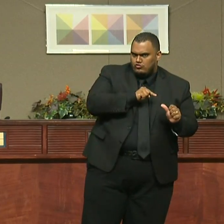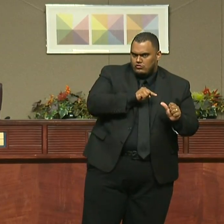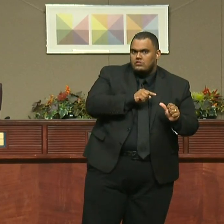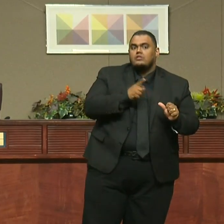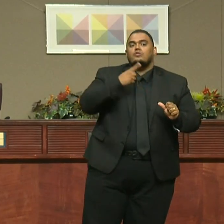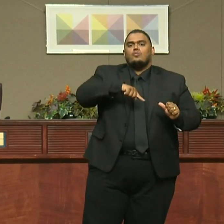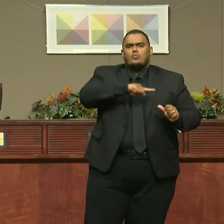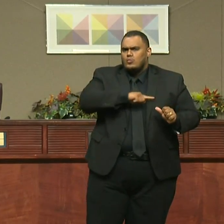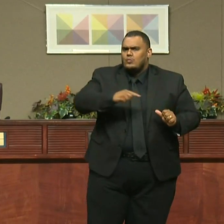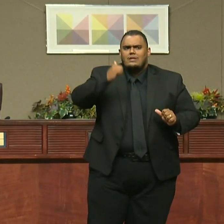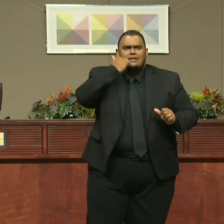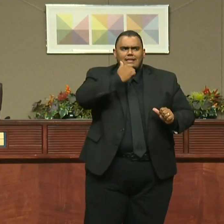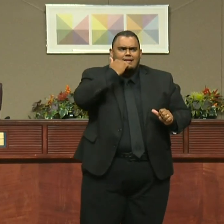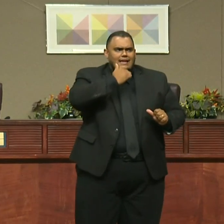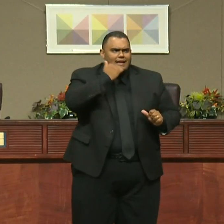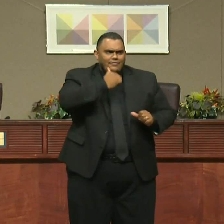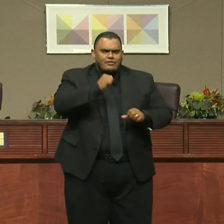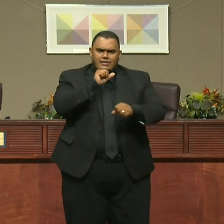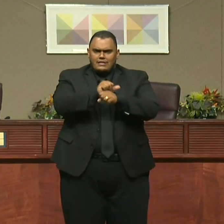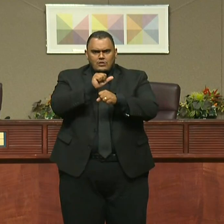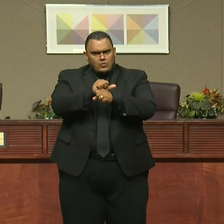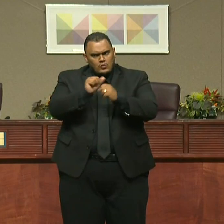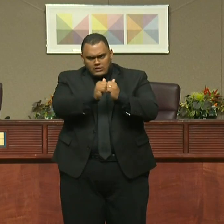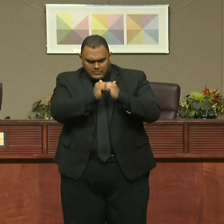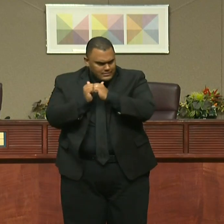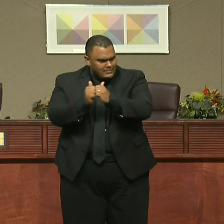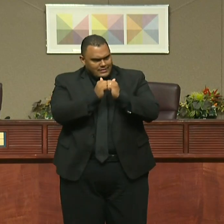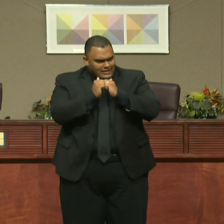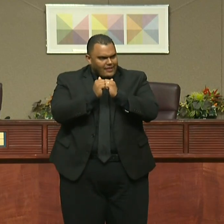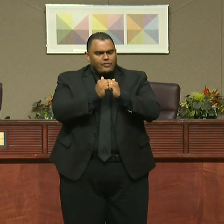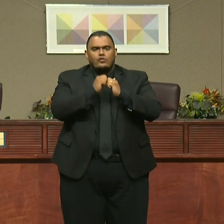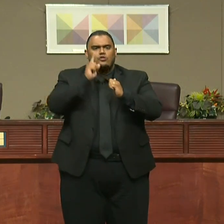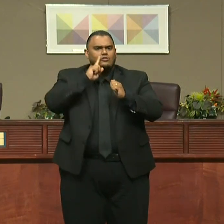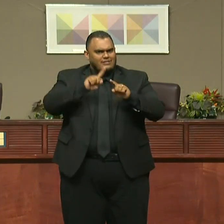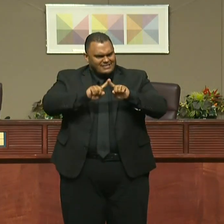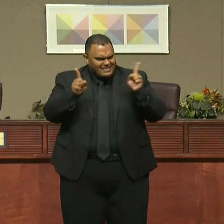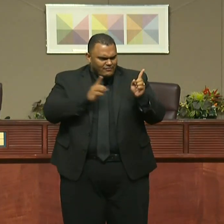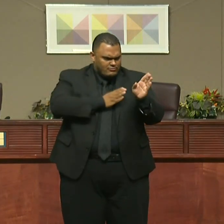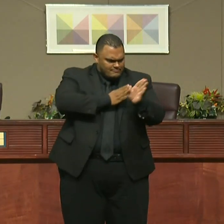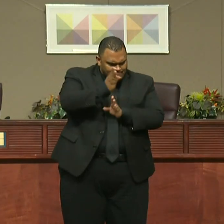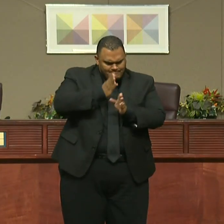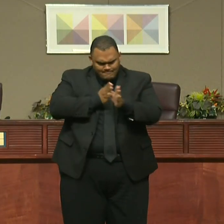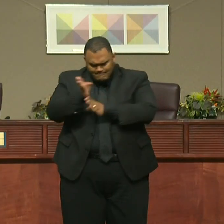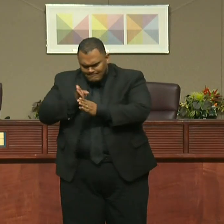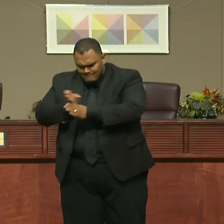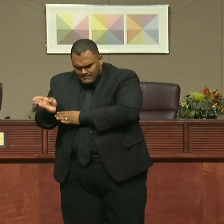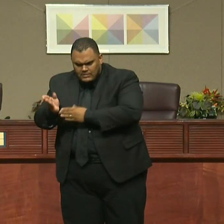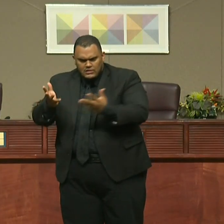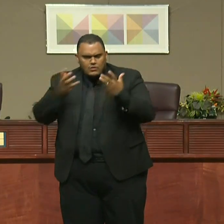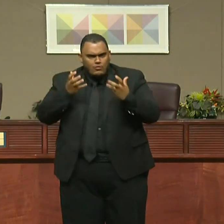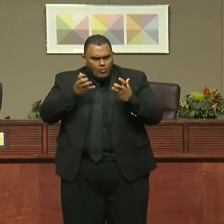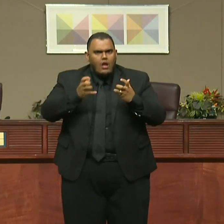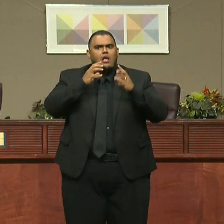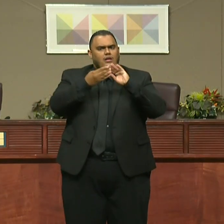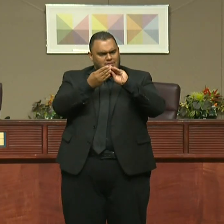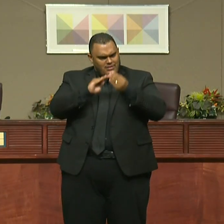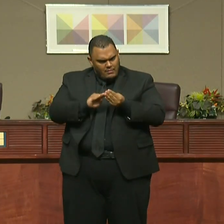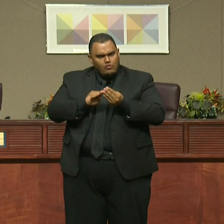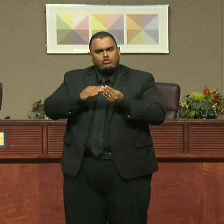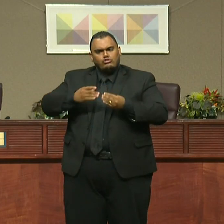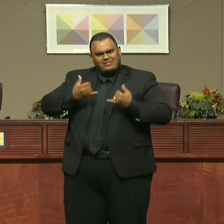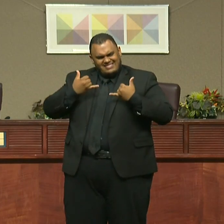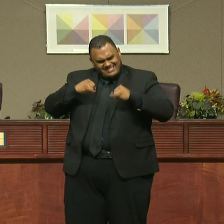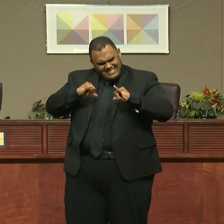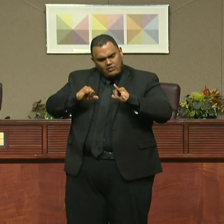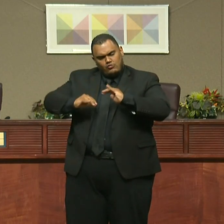collaboratively across the different disciplines to keep those numbers low. But we cannot do it without the people, without